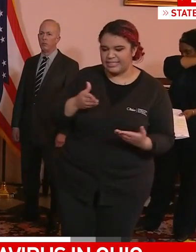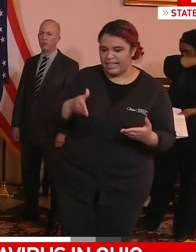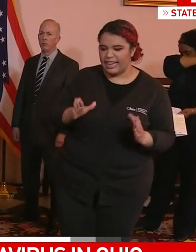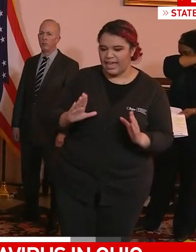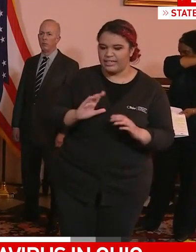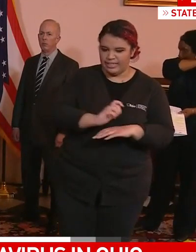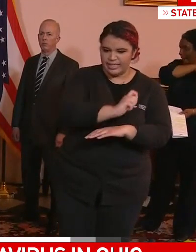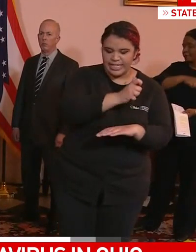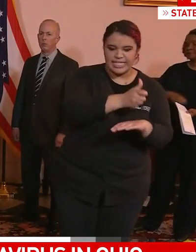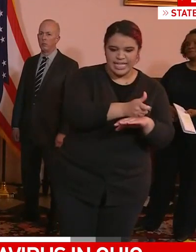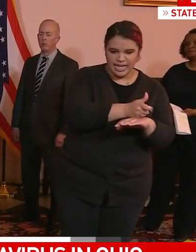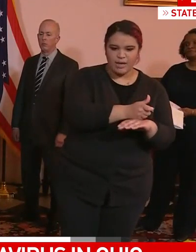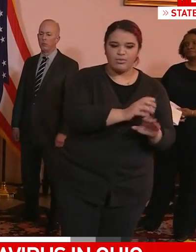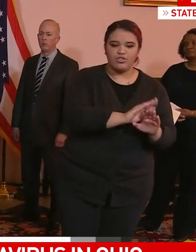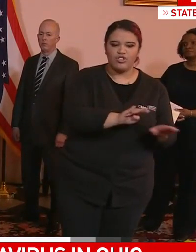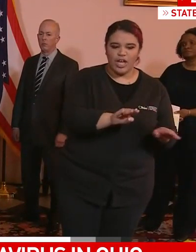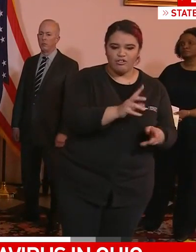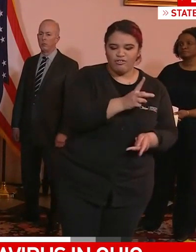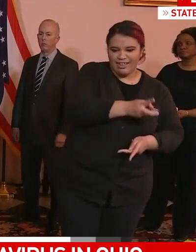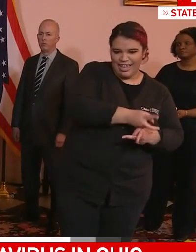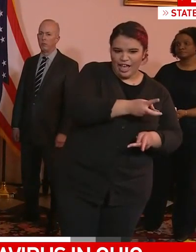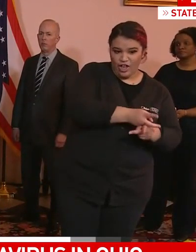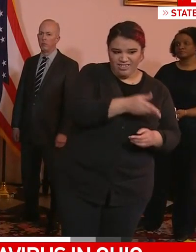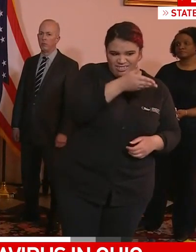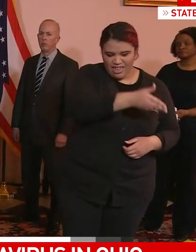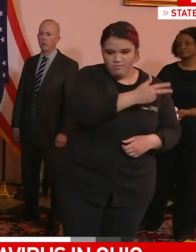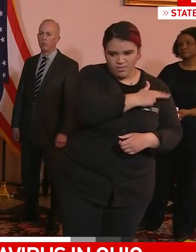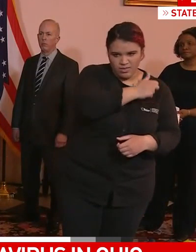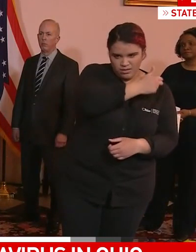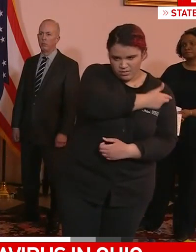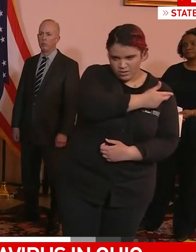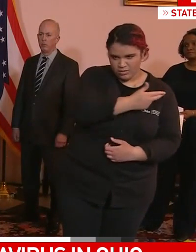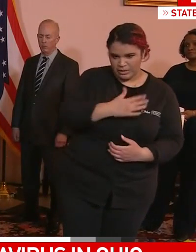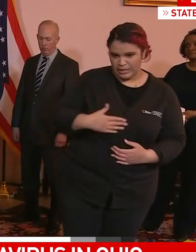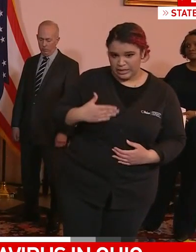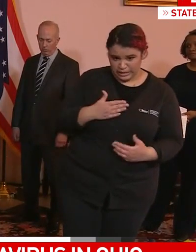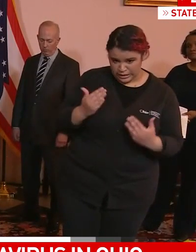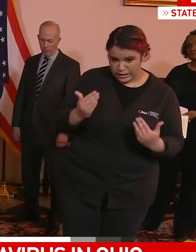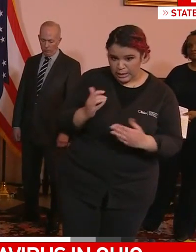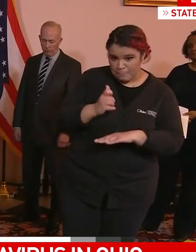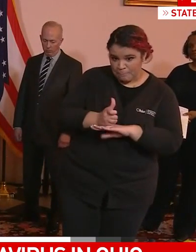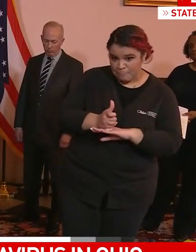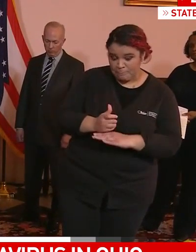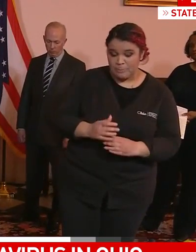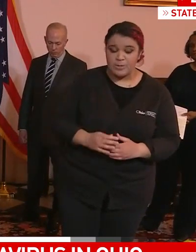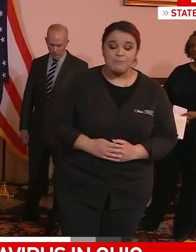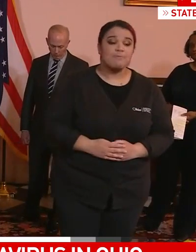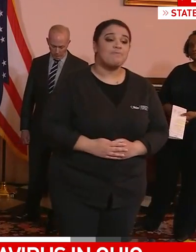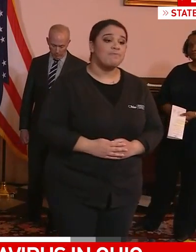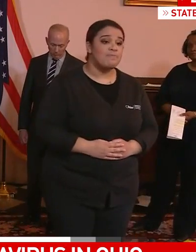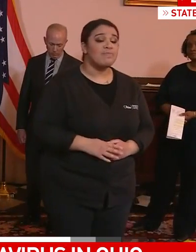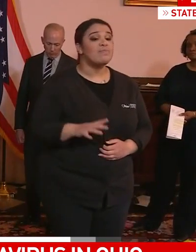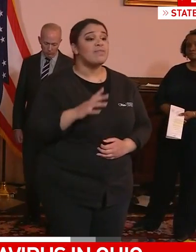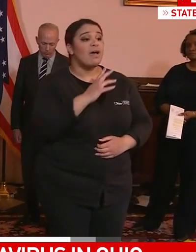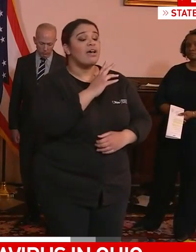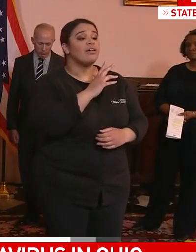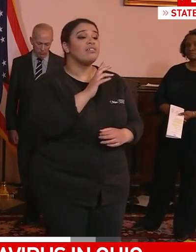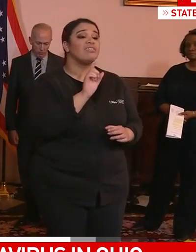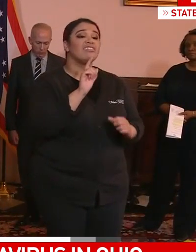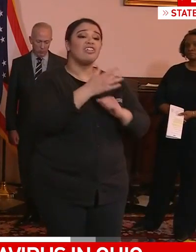care facilities right there. We know from what has happened in other countries and what's happened in the